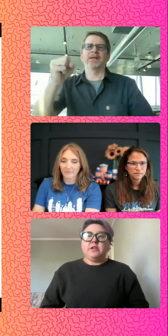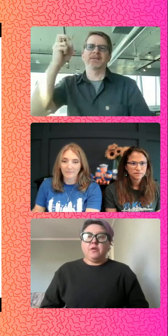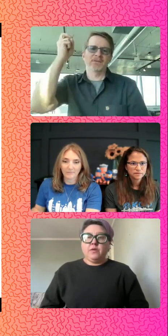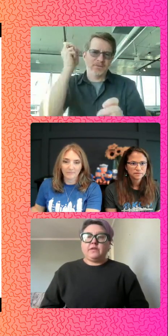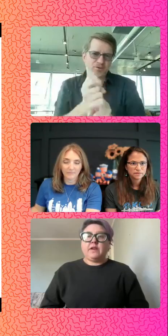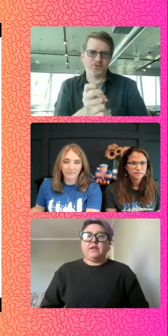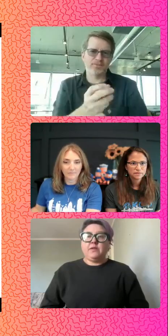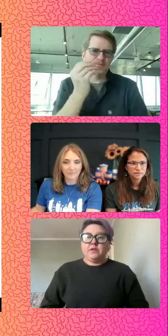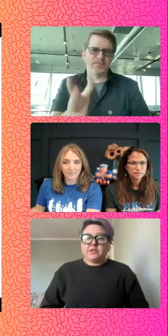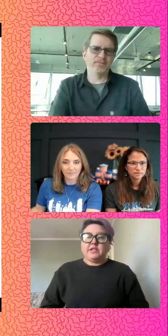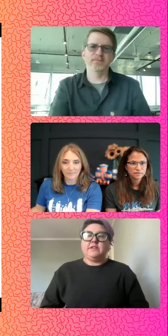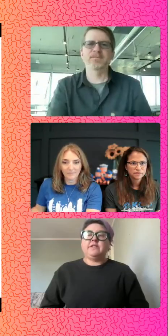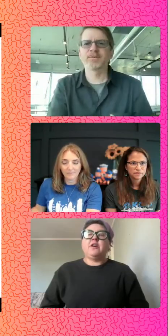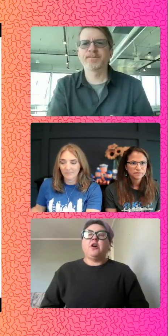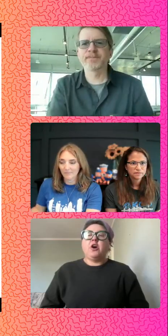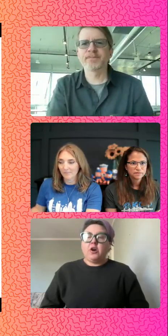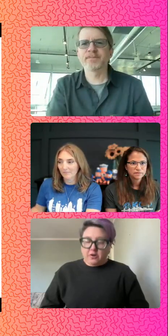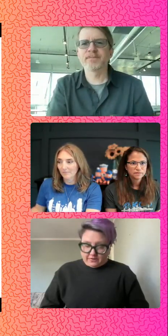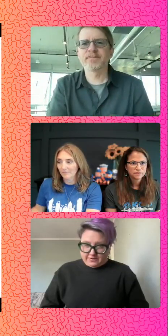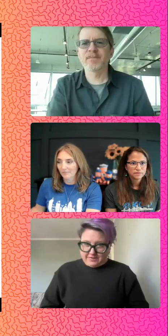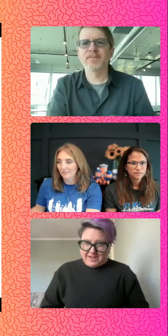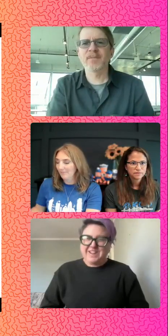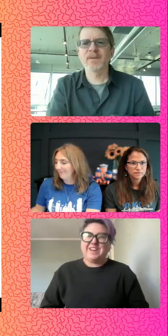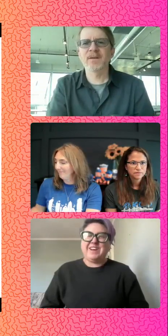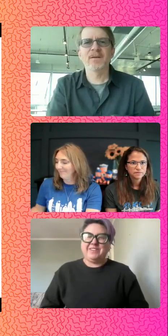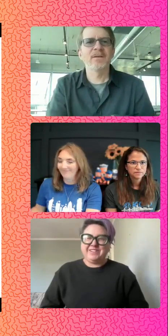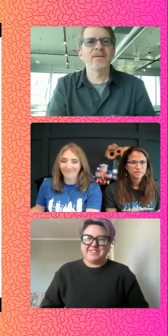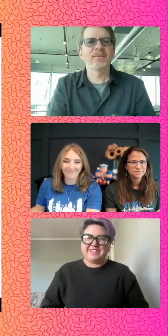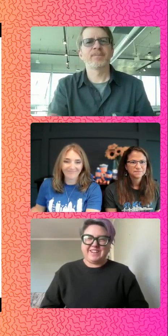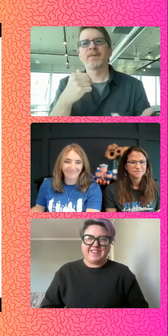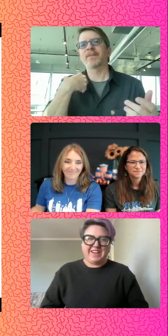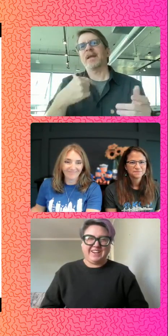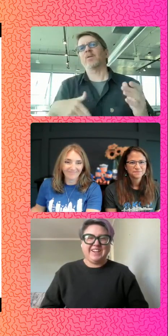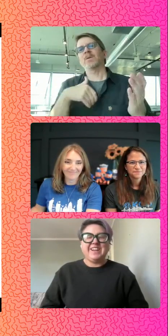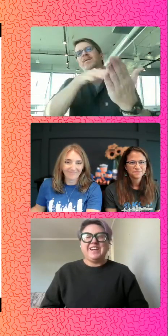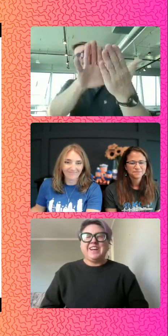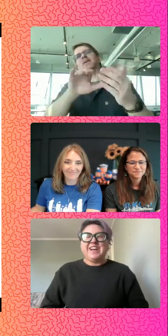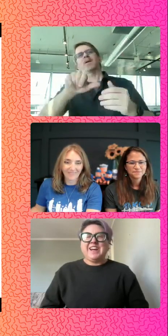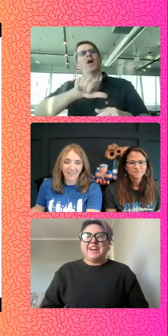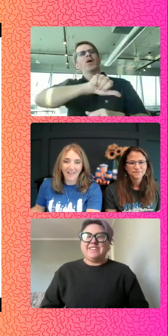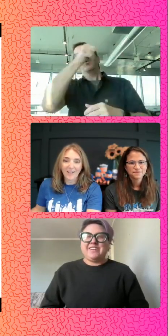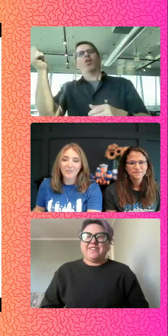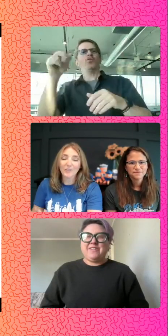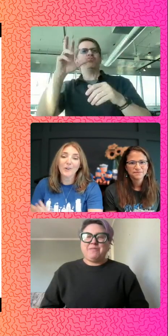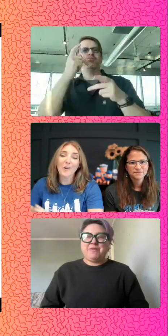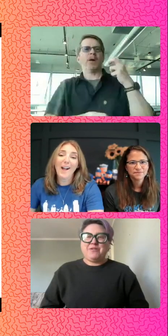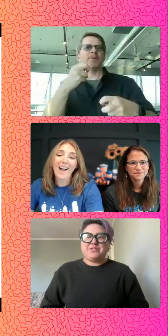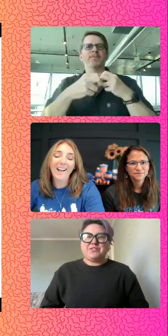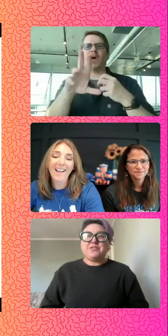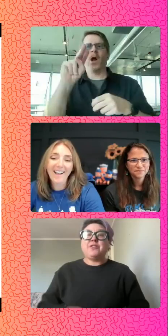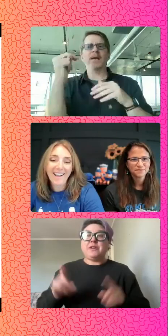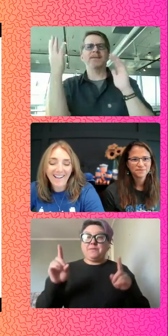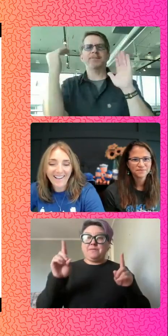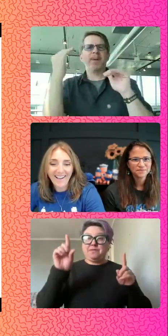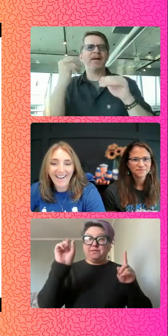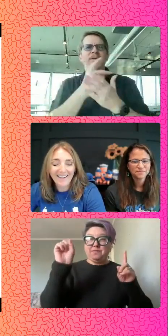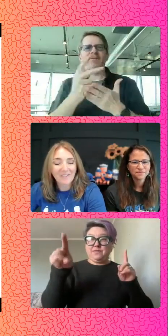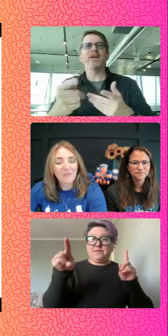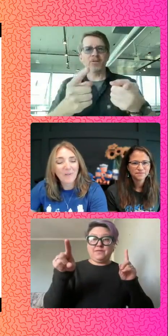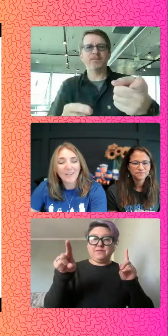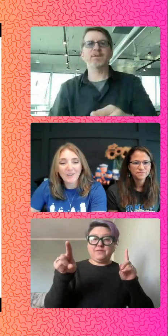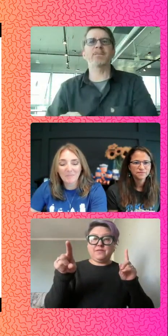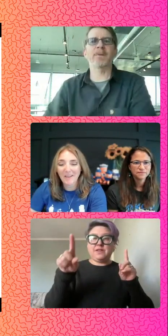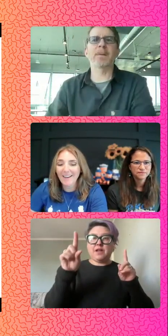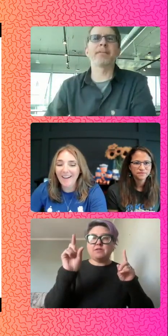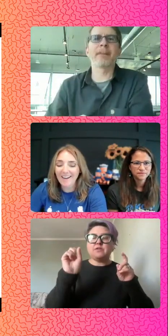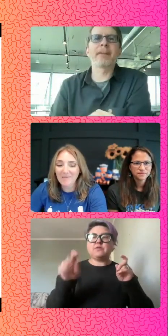machine learning with sign language is hard. I will just say that. And so our So approach to, yep. I